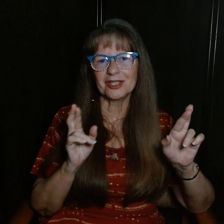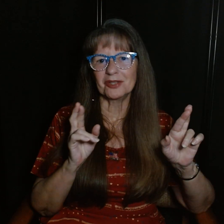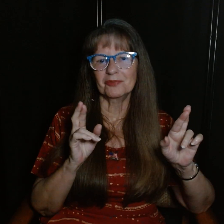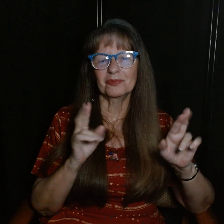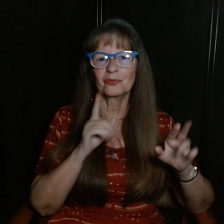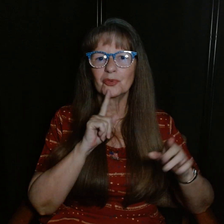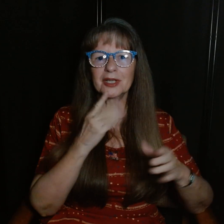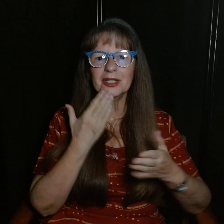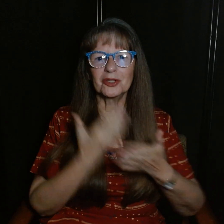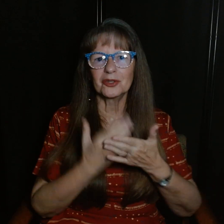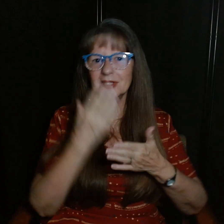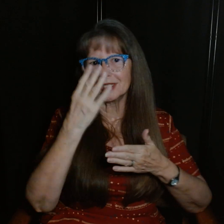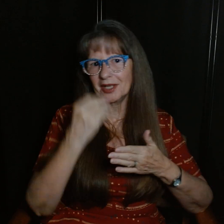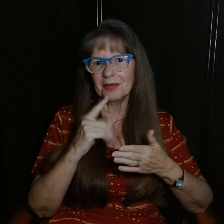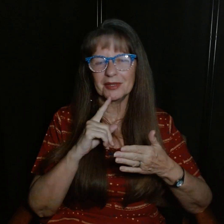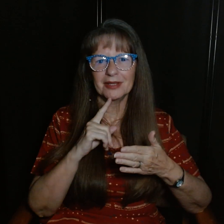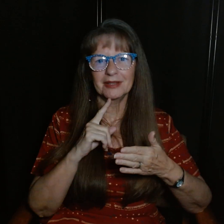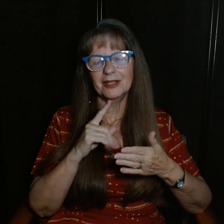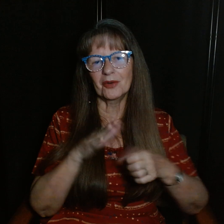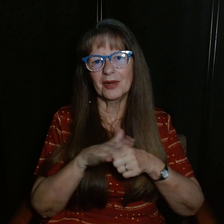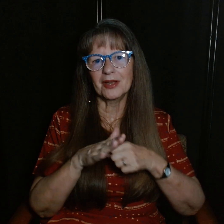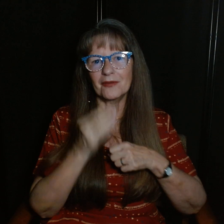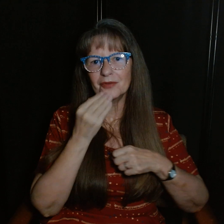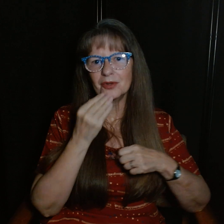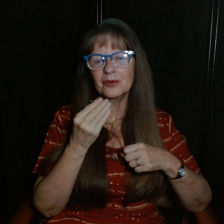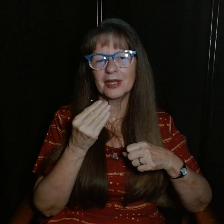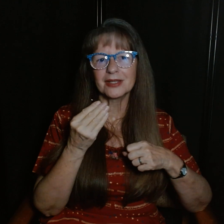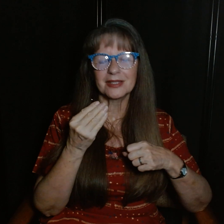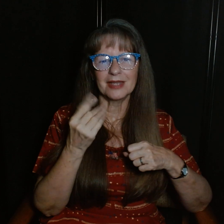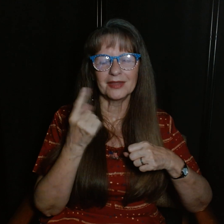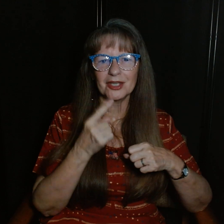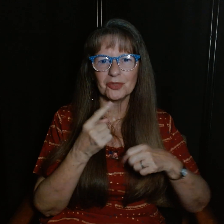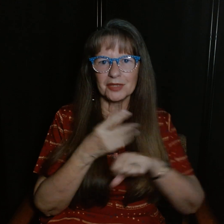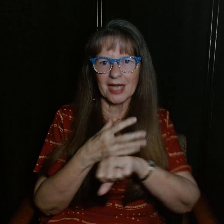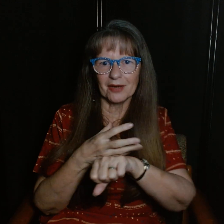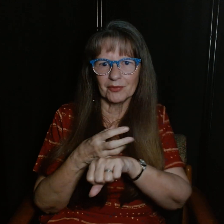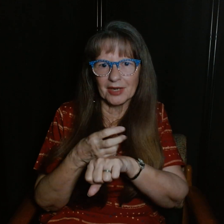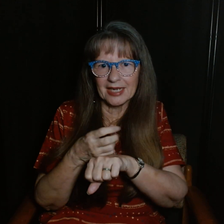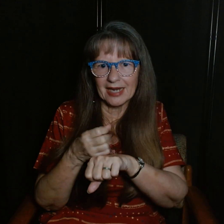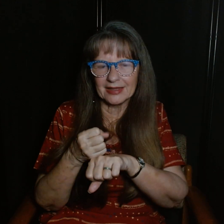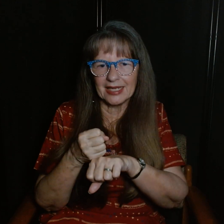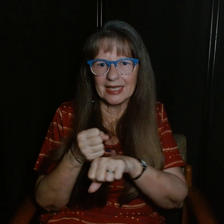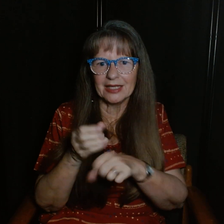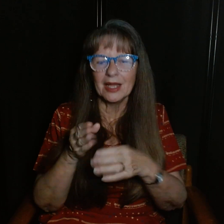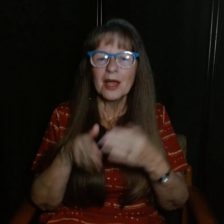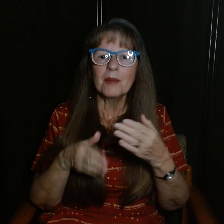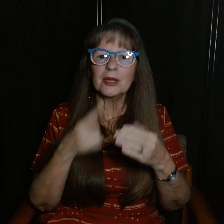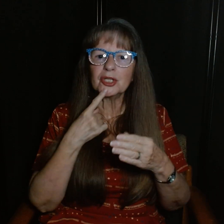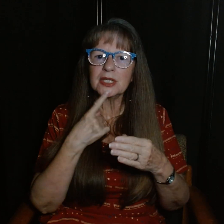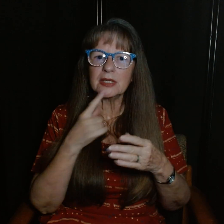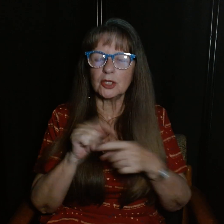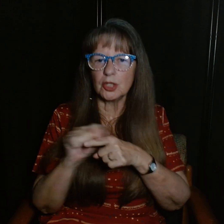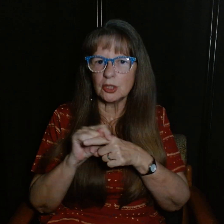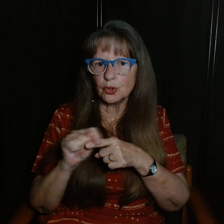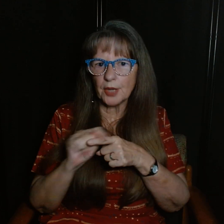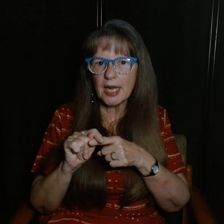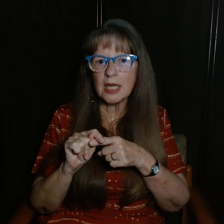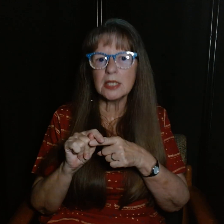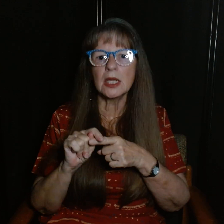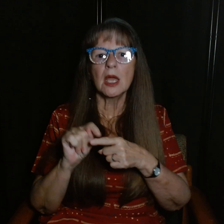some really good sleep, and enough food, because I think she was kind of running out at the end. But she said that she had trained